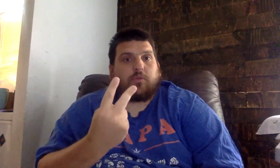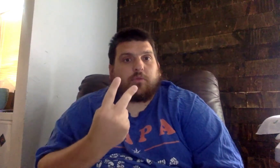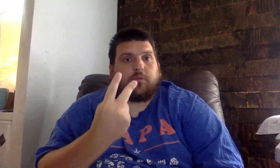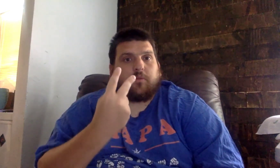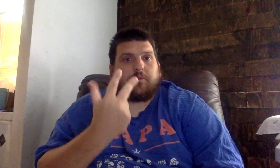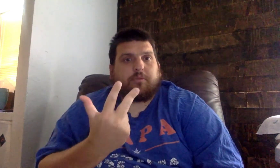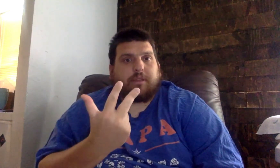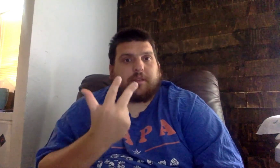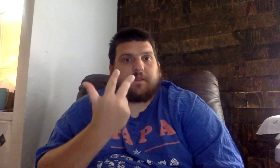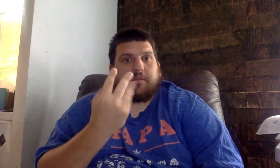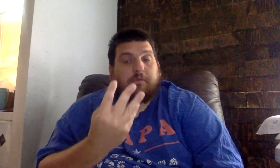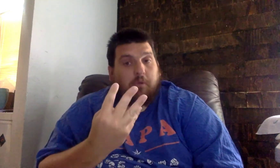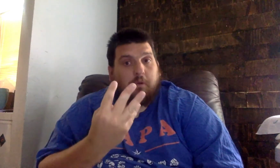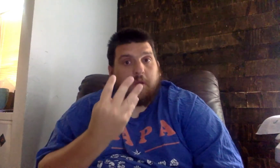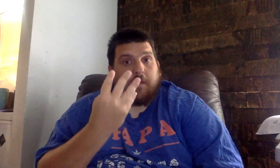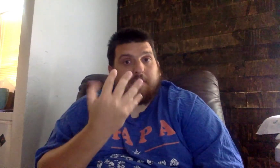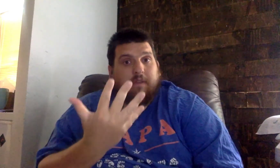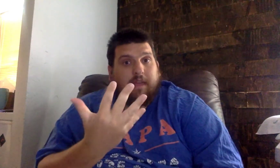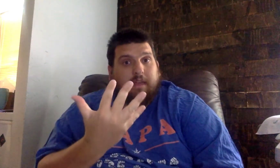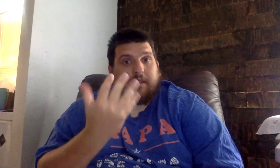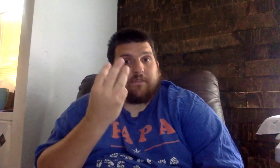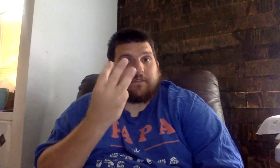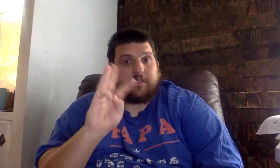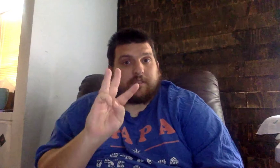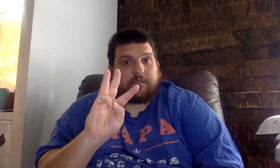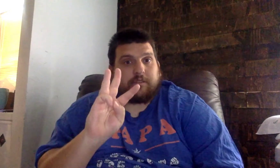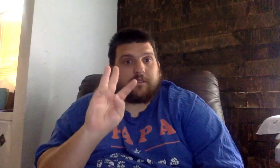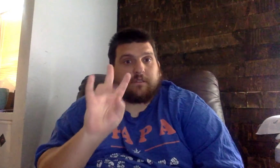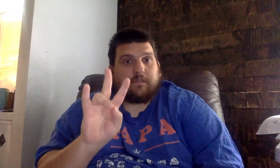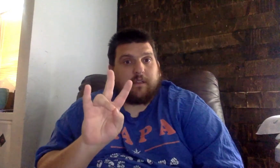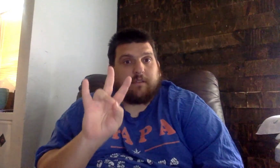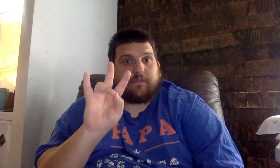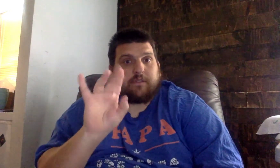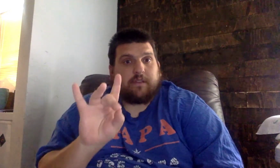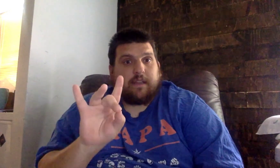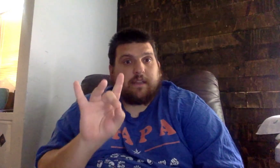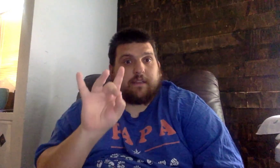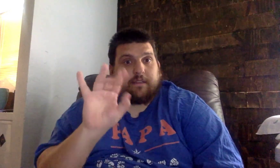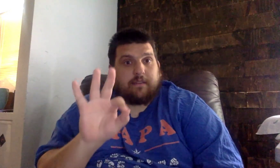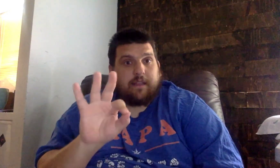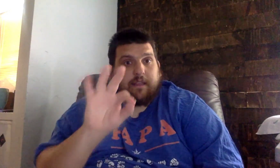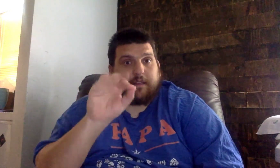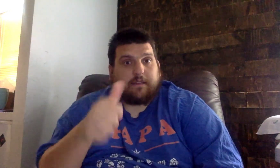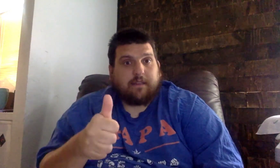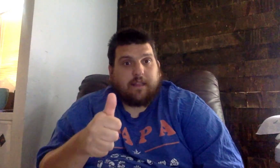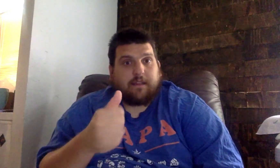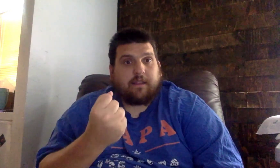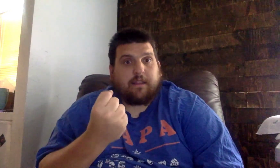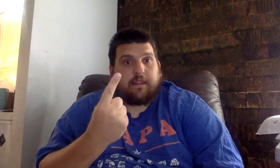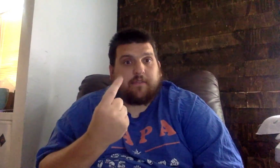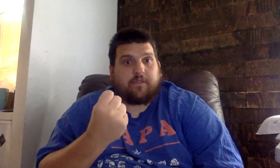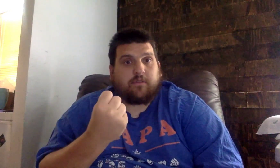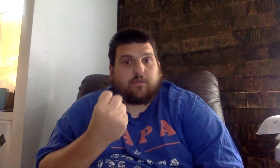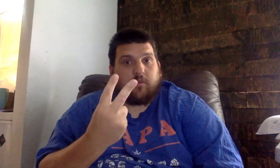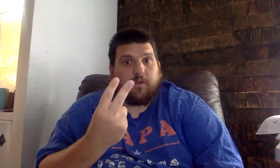1, 2, 3, 4, 5, 6, 7, 8, 9, 10, 11,